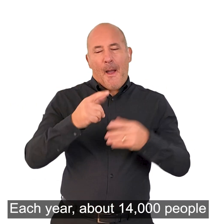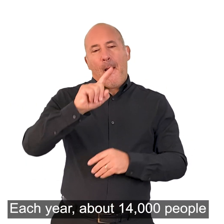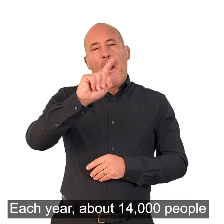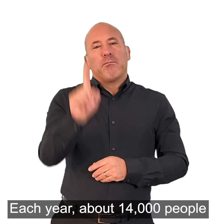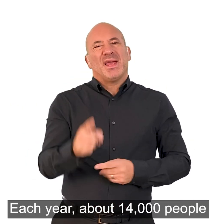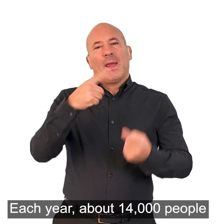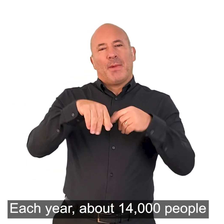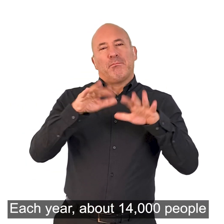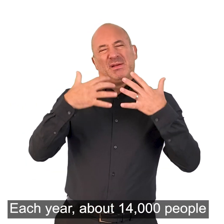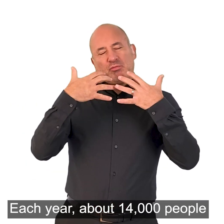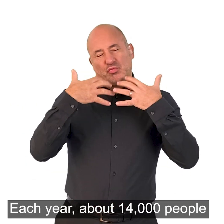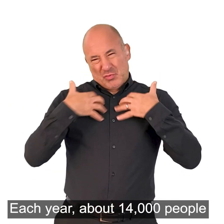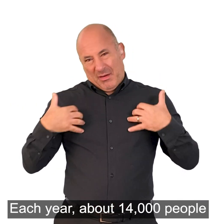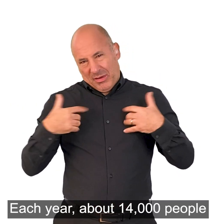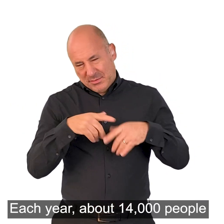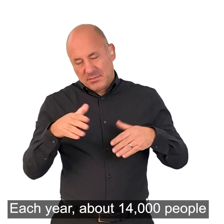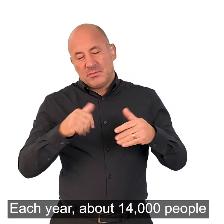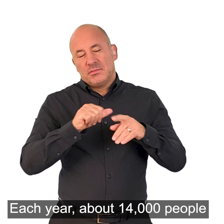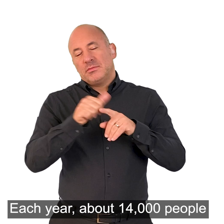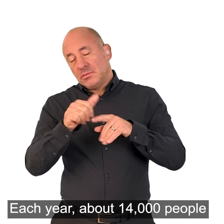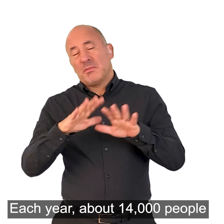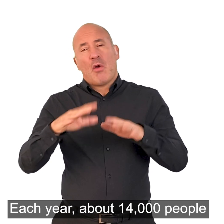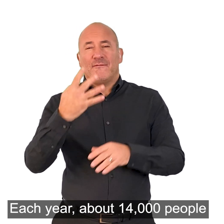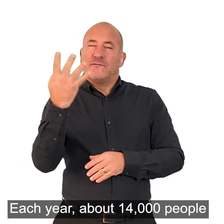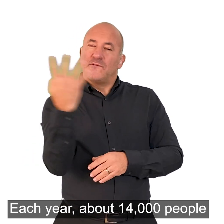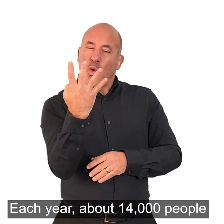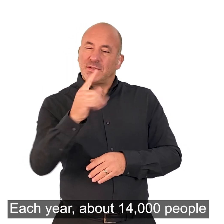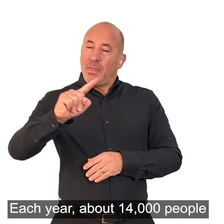Each year, about 14,000 people